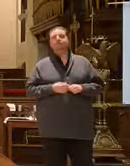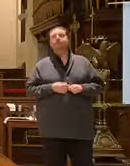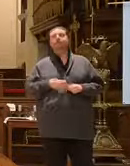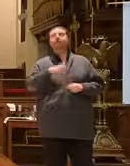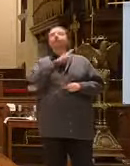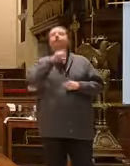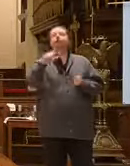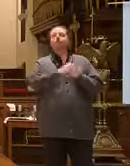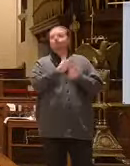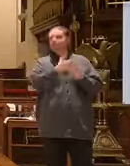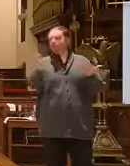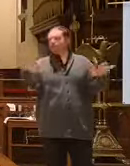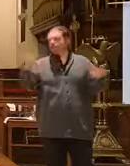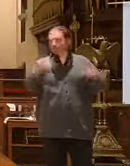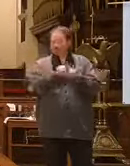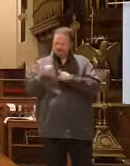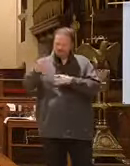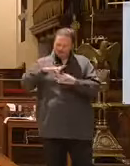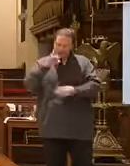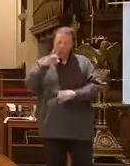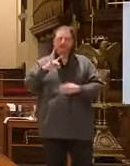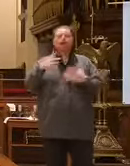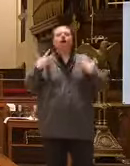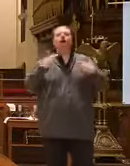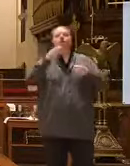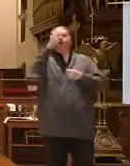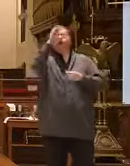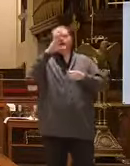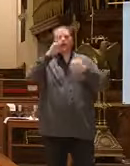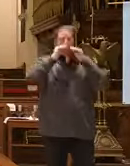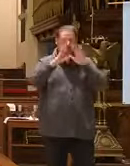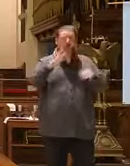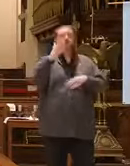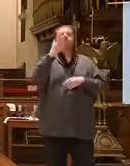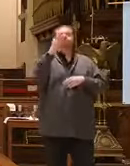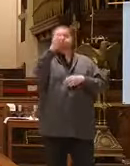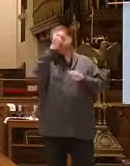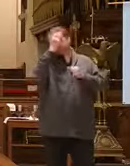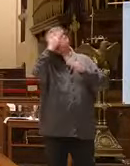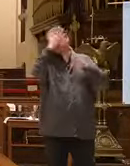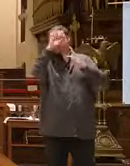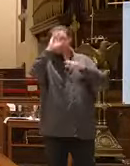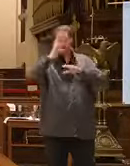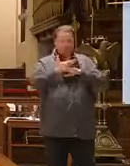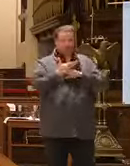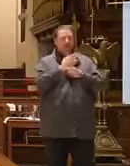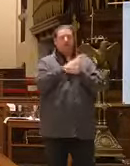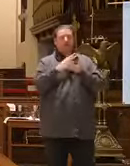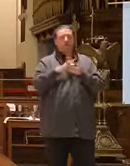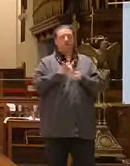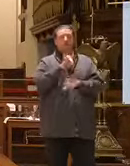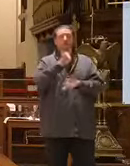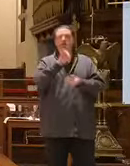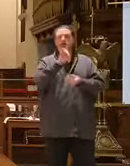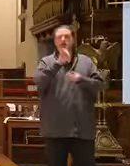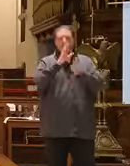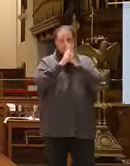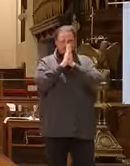The Lord be with you. And with your spirit. May Almighty God bless you, the Father, the Son, and the Holy